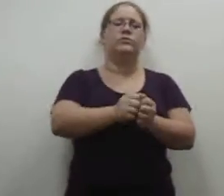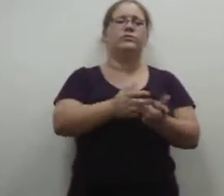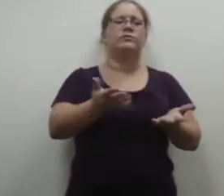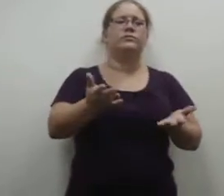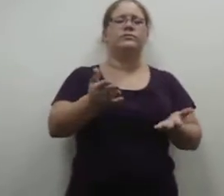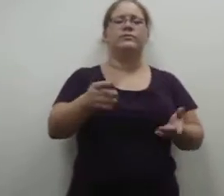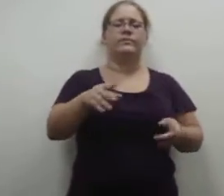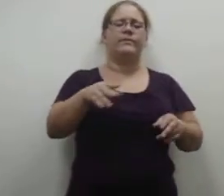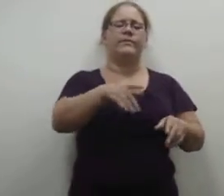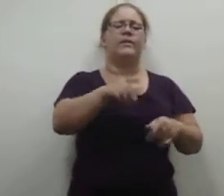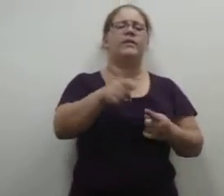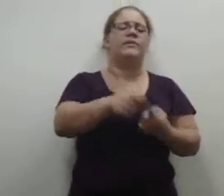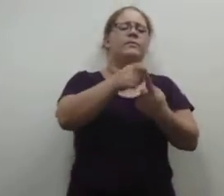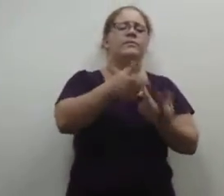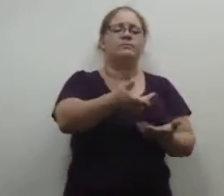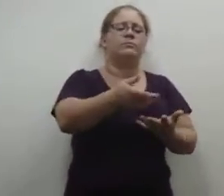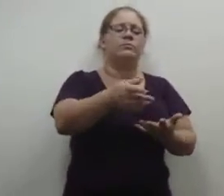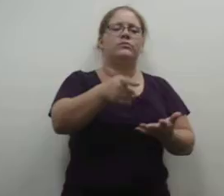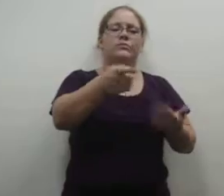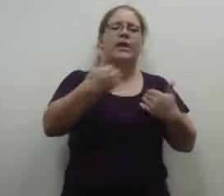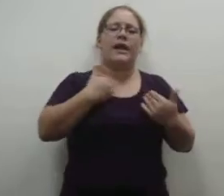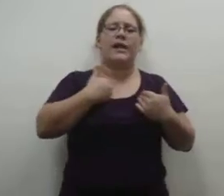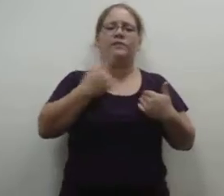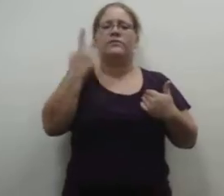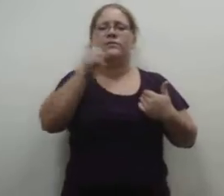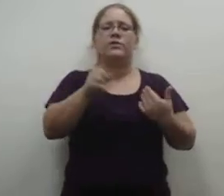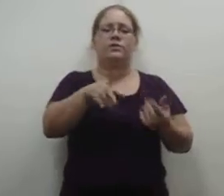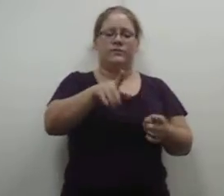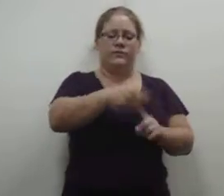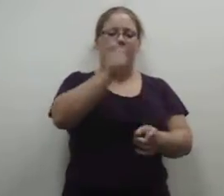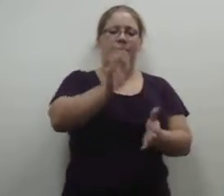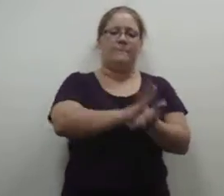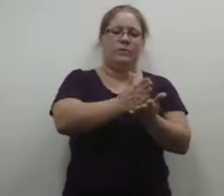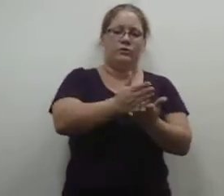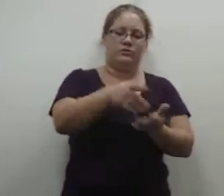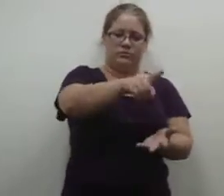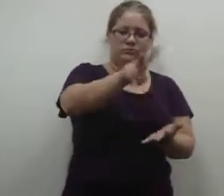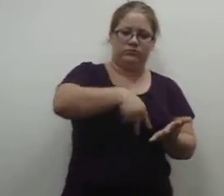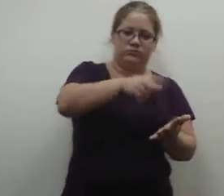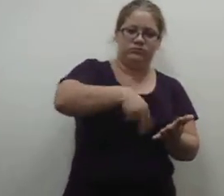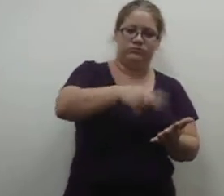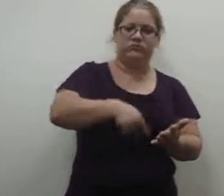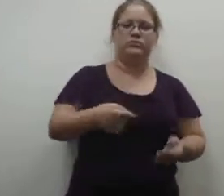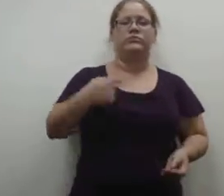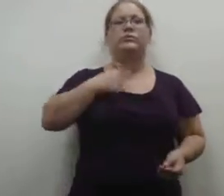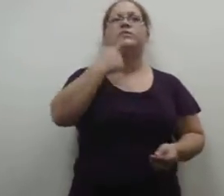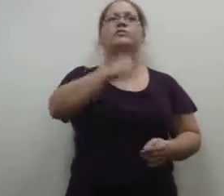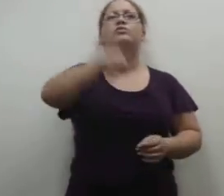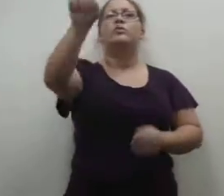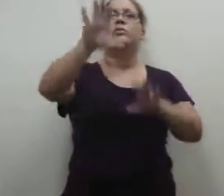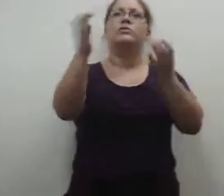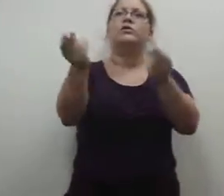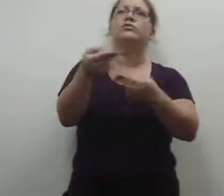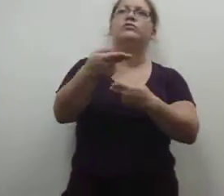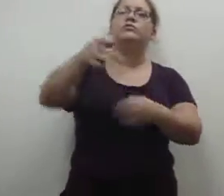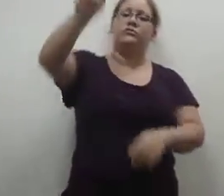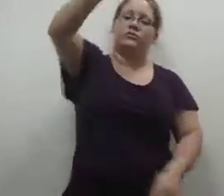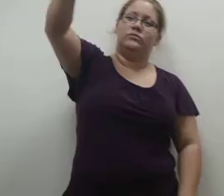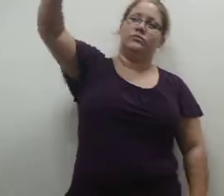article and the main idea from the article on the blackboards in the classroom, the author's name, volume number, other things like that that